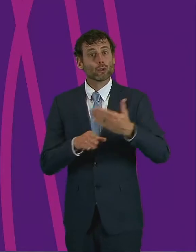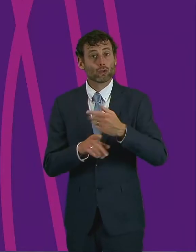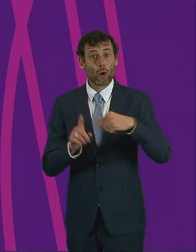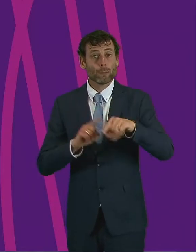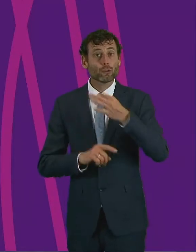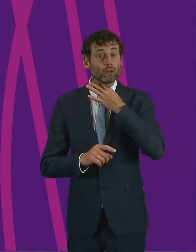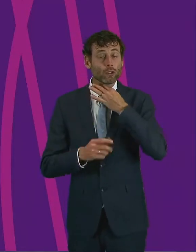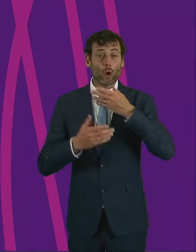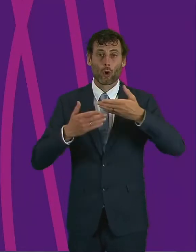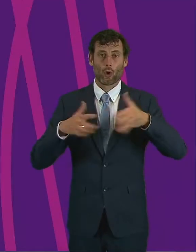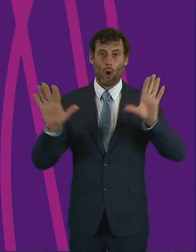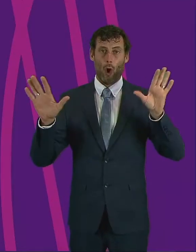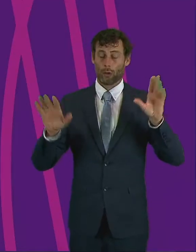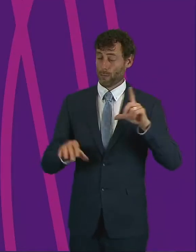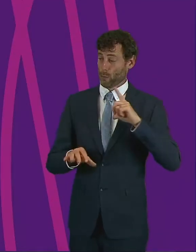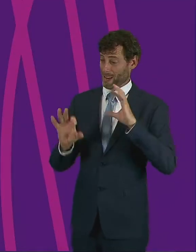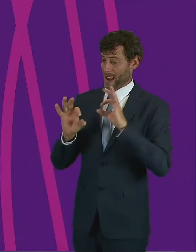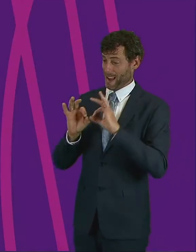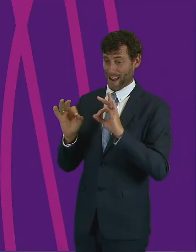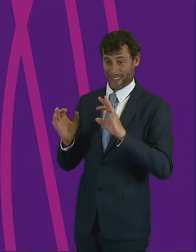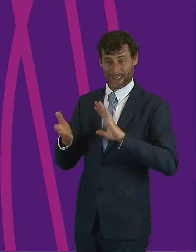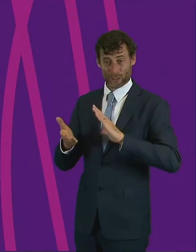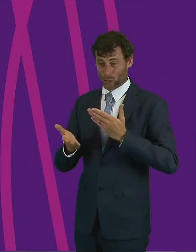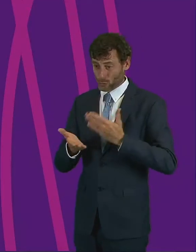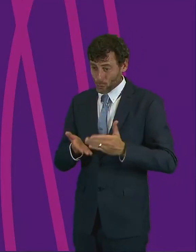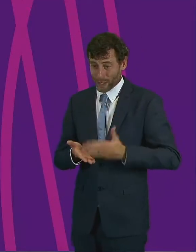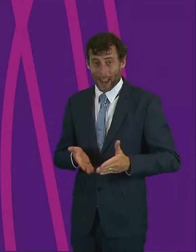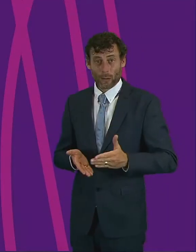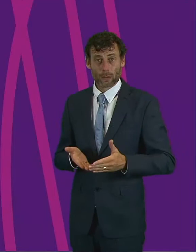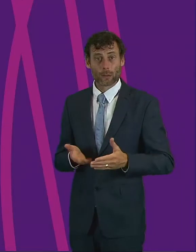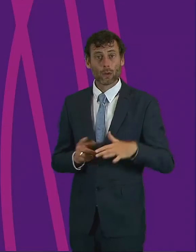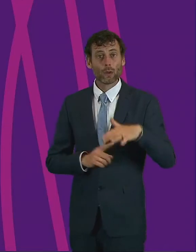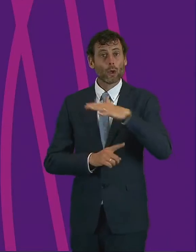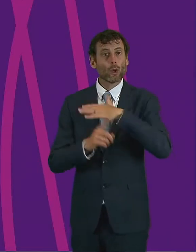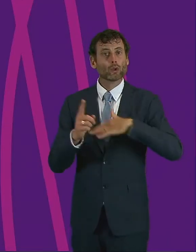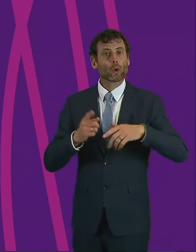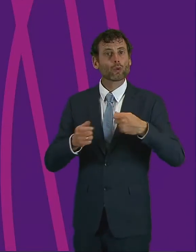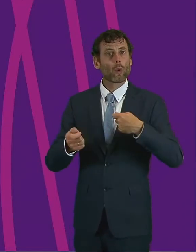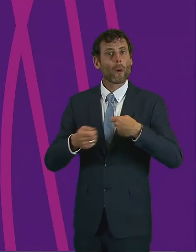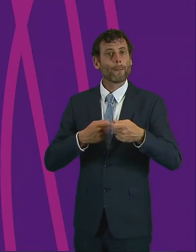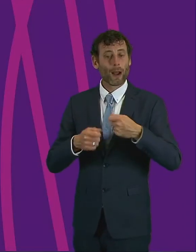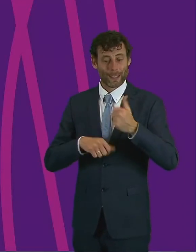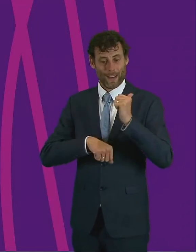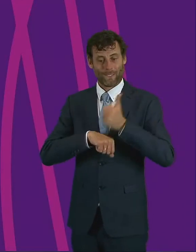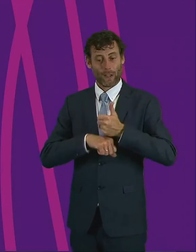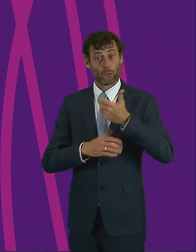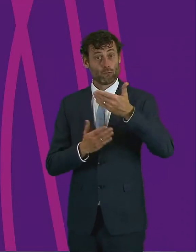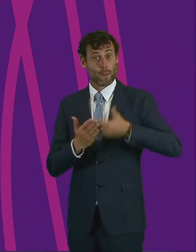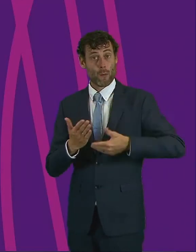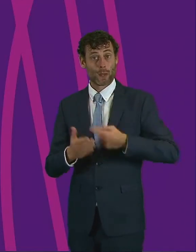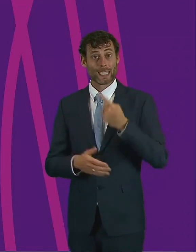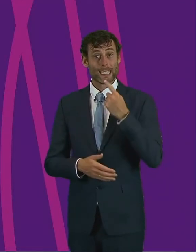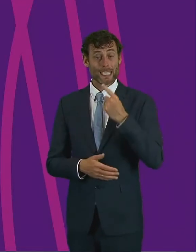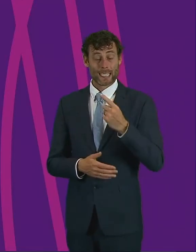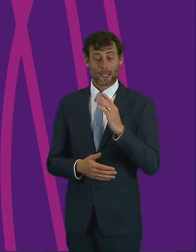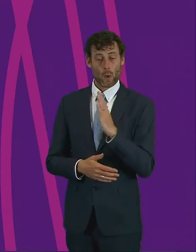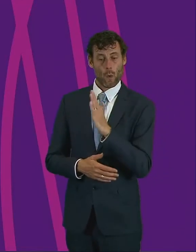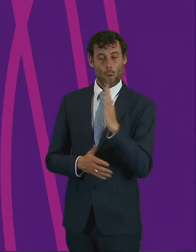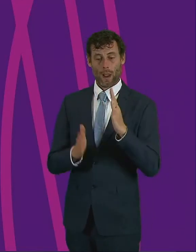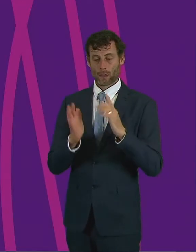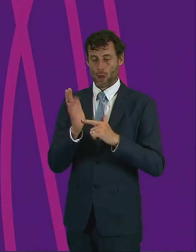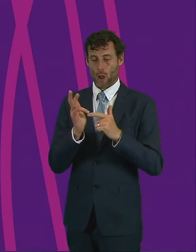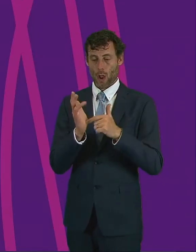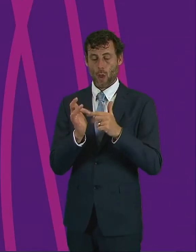with nothing happening on the ground. The Social Market Foundation report last week identified West Lothian is likely to be the